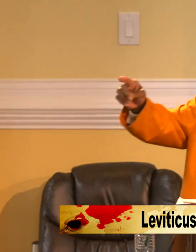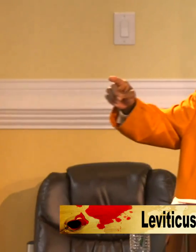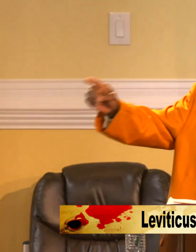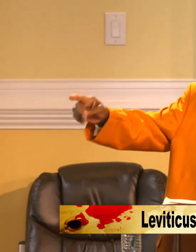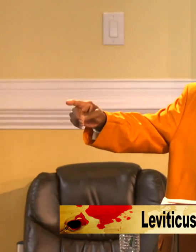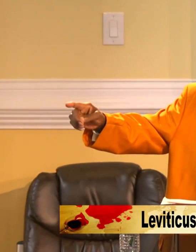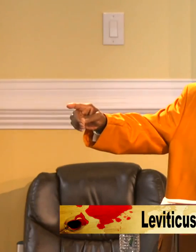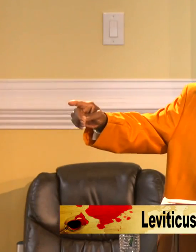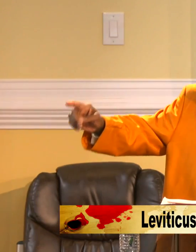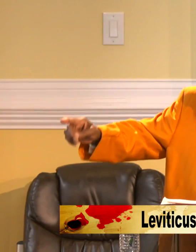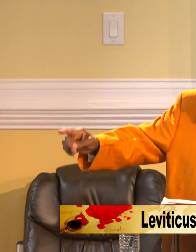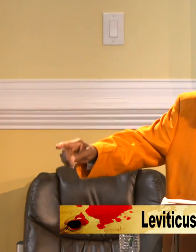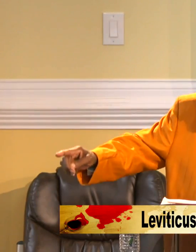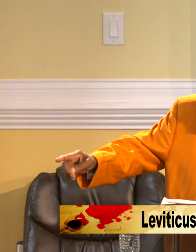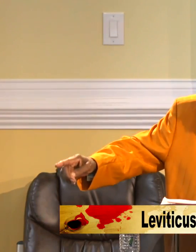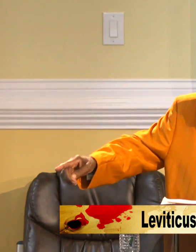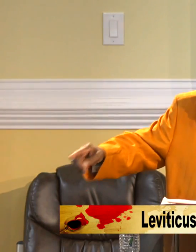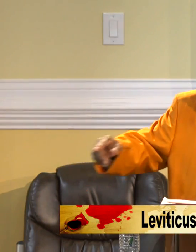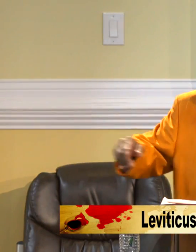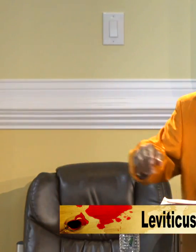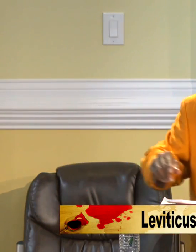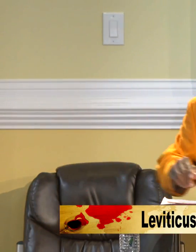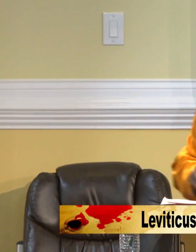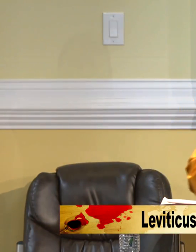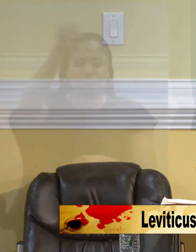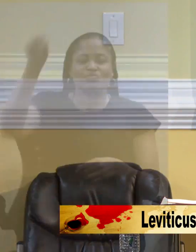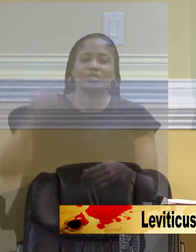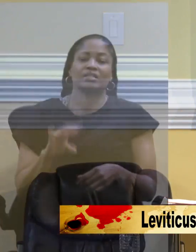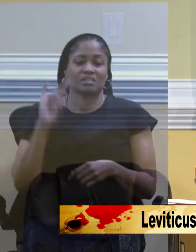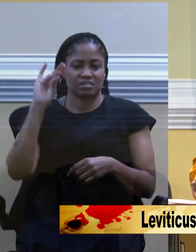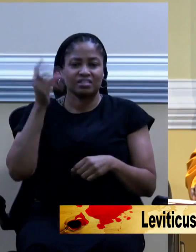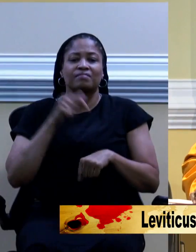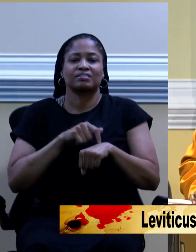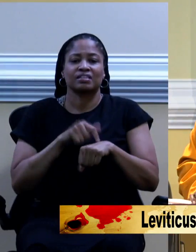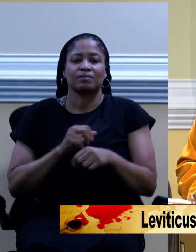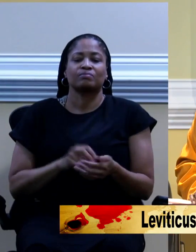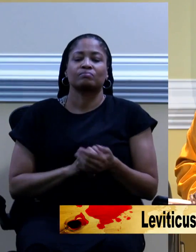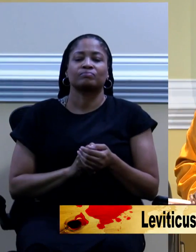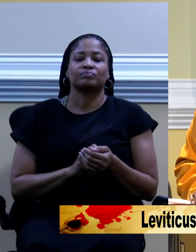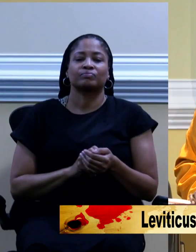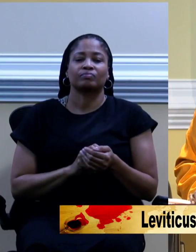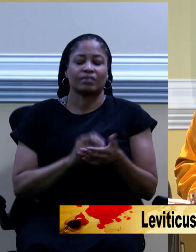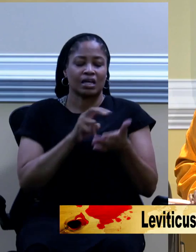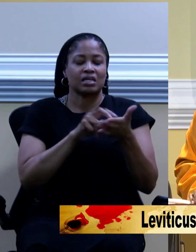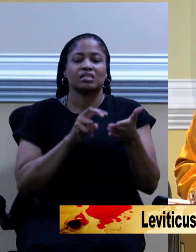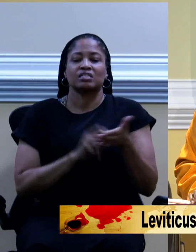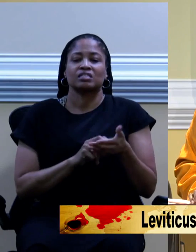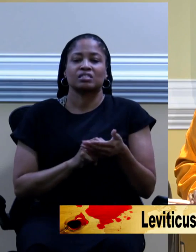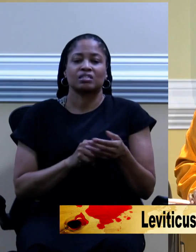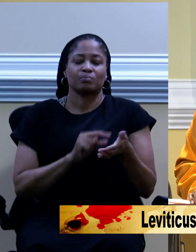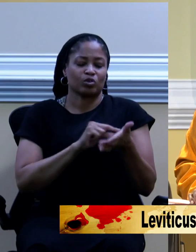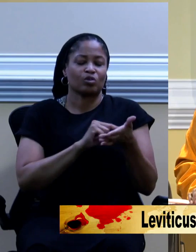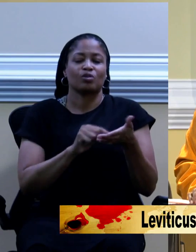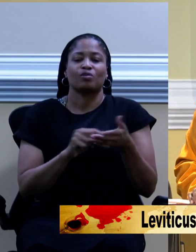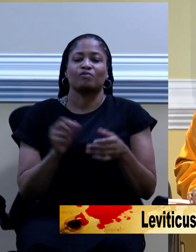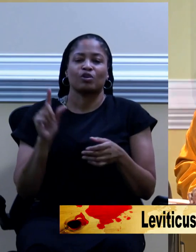it 7 times. And what would happen? Skip down to verse 20. Verse 20, and go ahead. And he shall do with the bullock as he did with the bullock